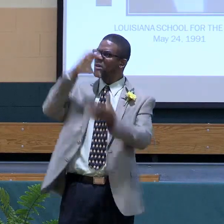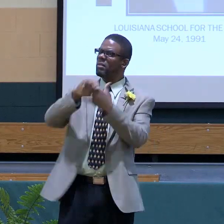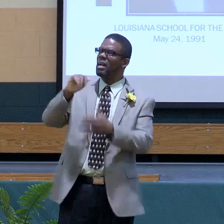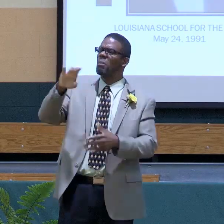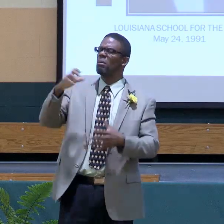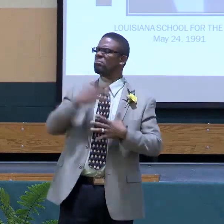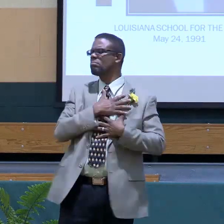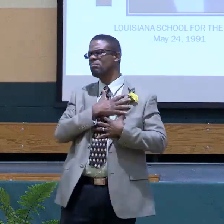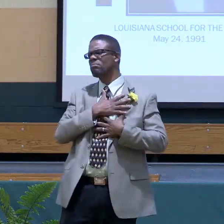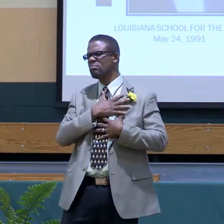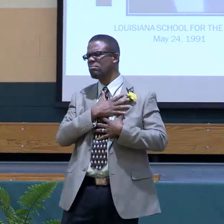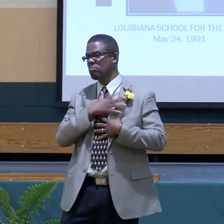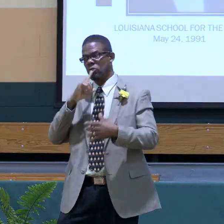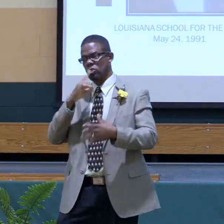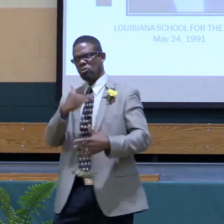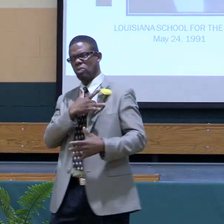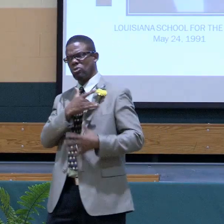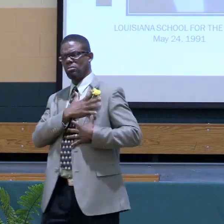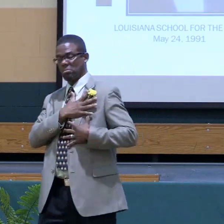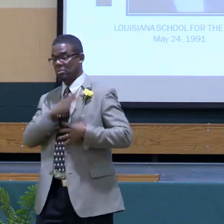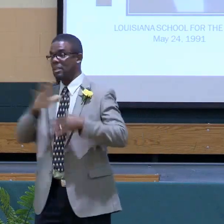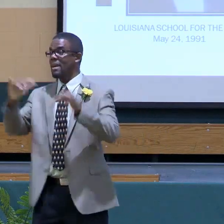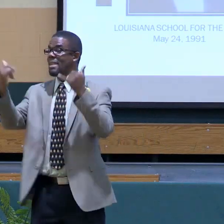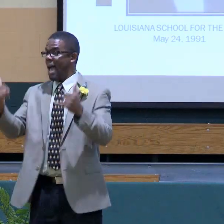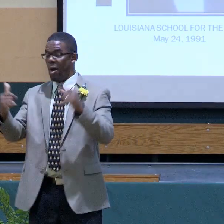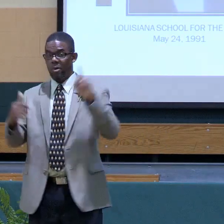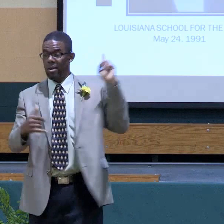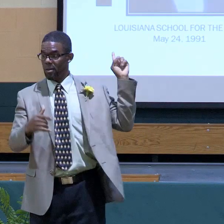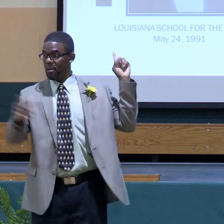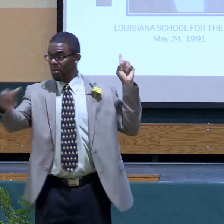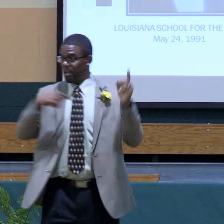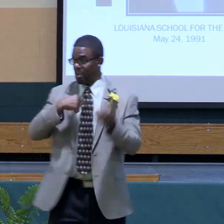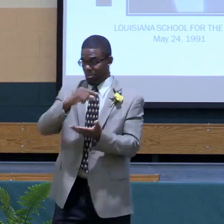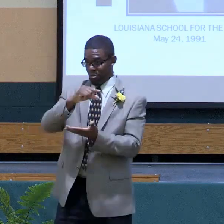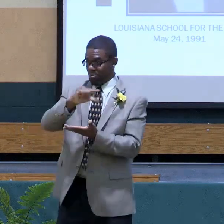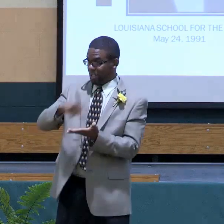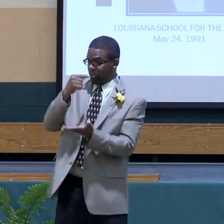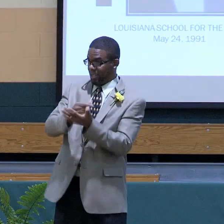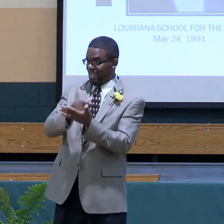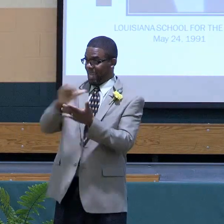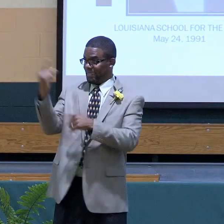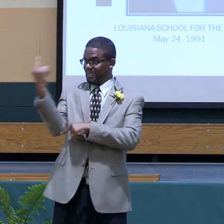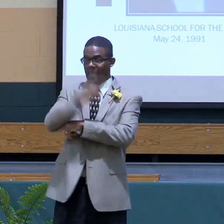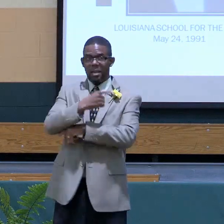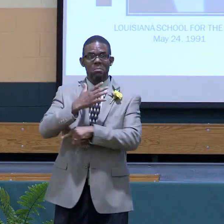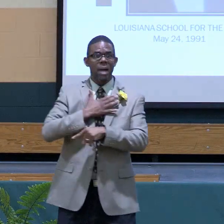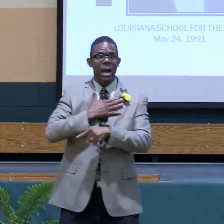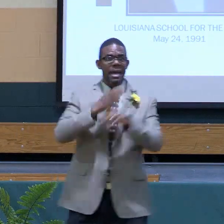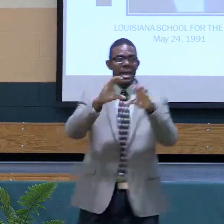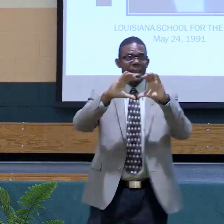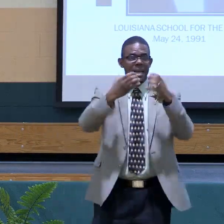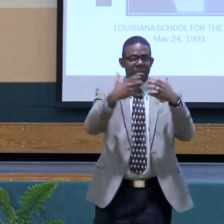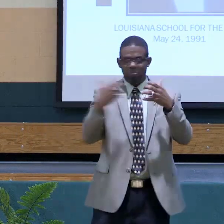back 25 years ago, I had my own graduation. This is really meaningful to me. So on graduation